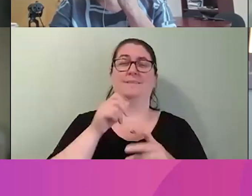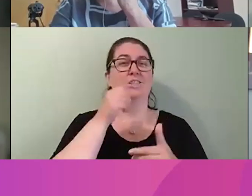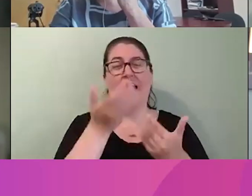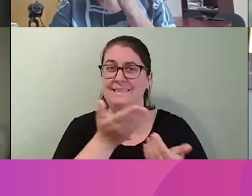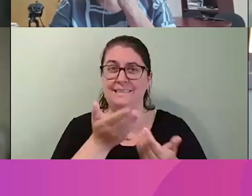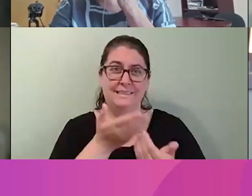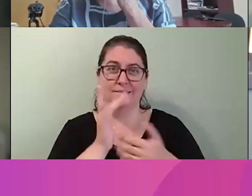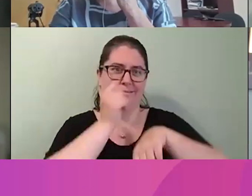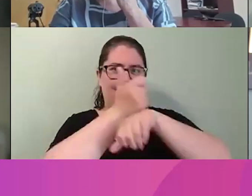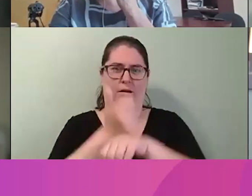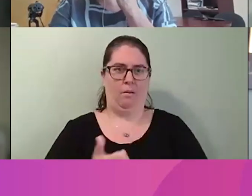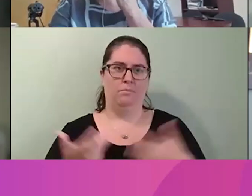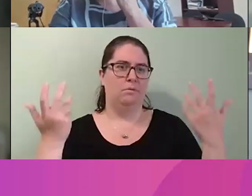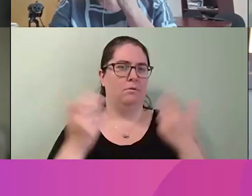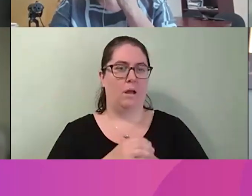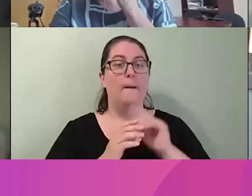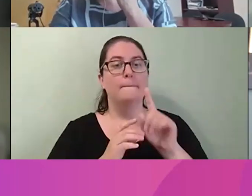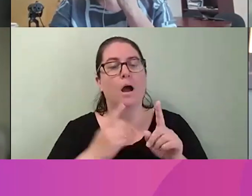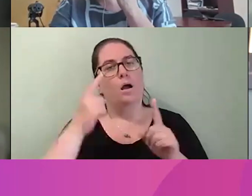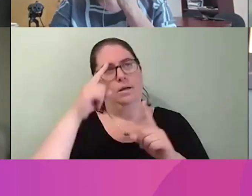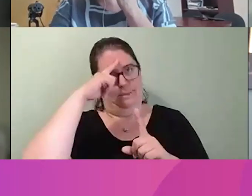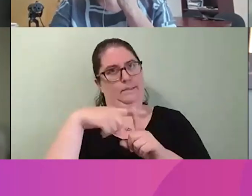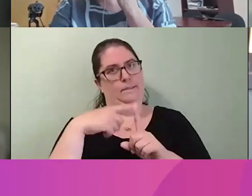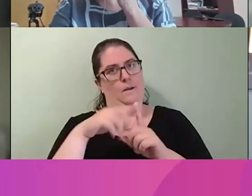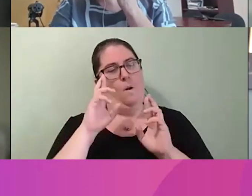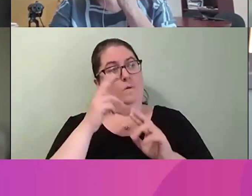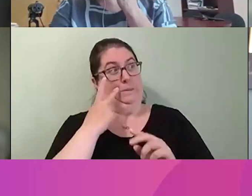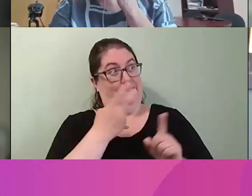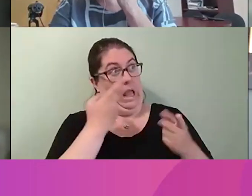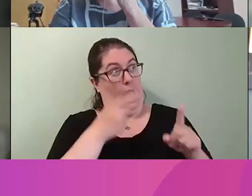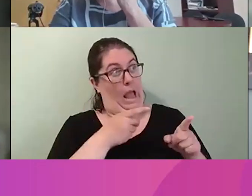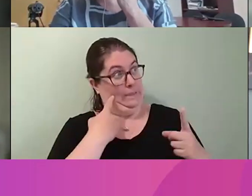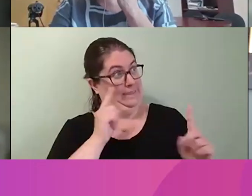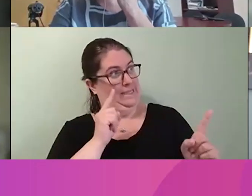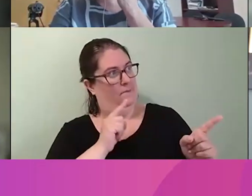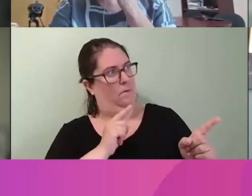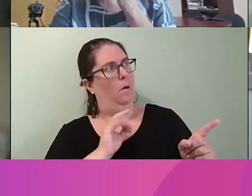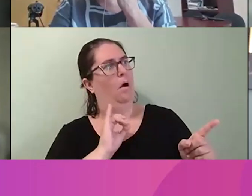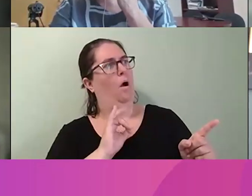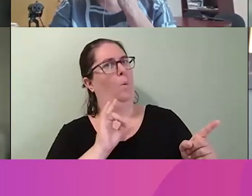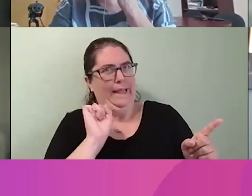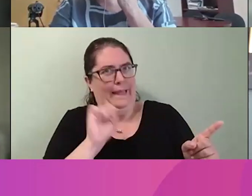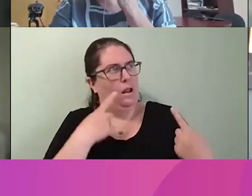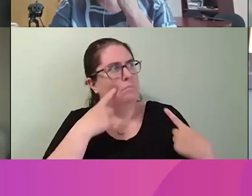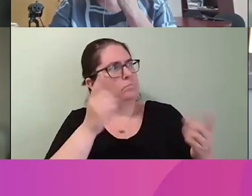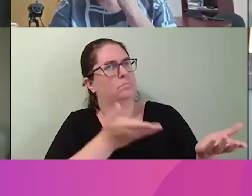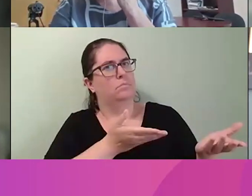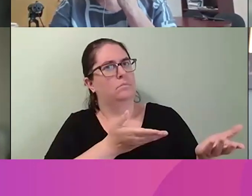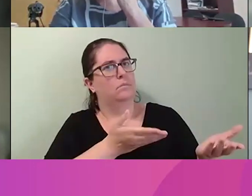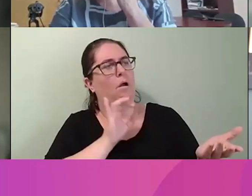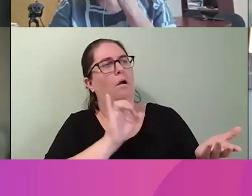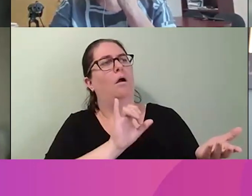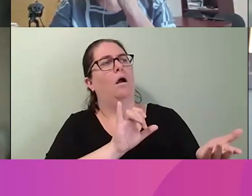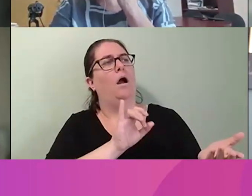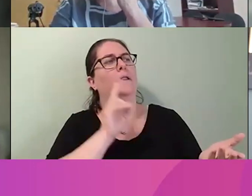easy to implement, but it's always helpful, I think, to see examples of what could happen and, examples from other